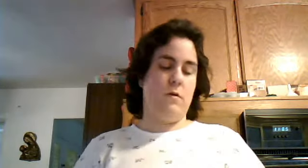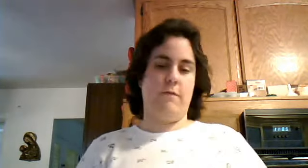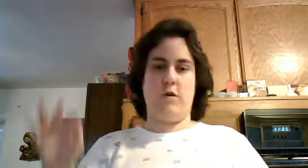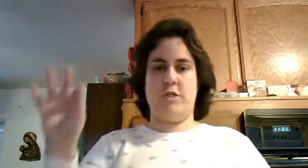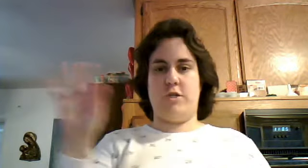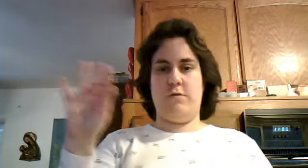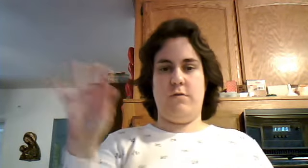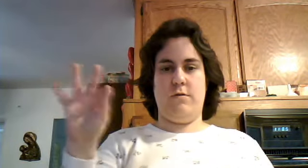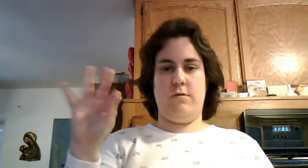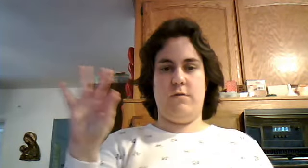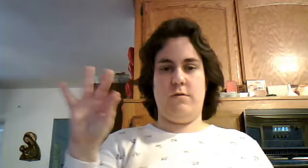Furniture.